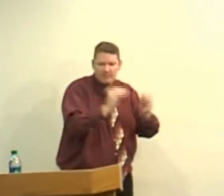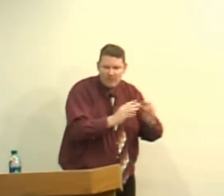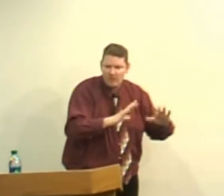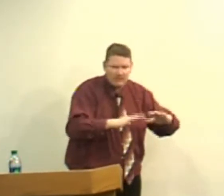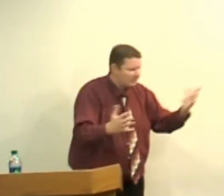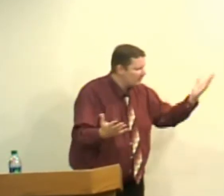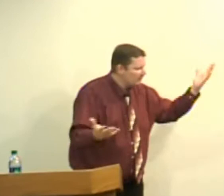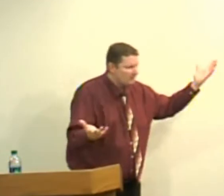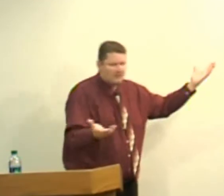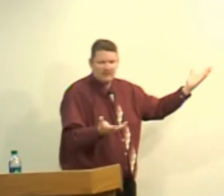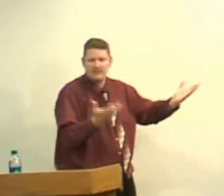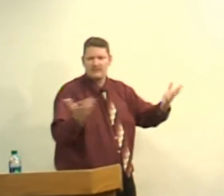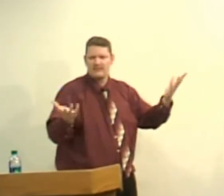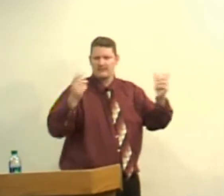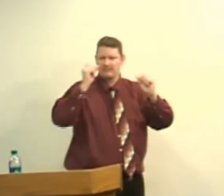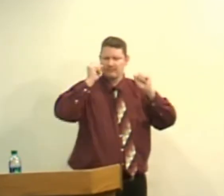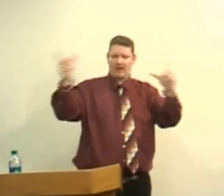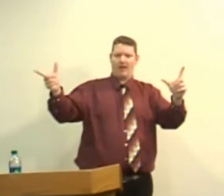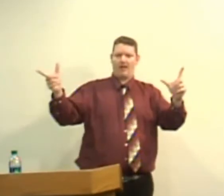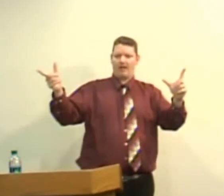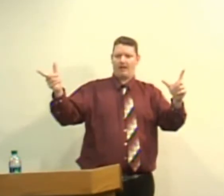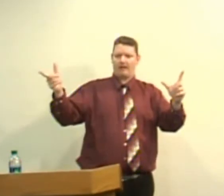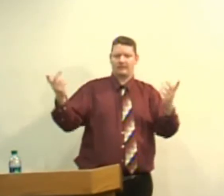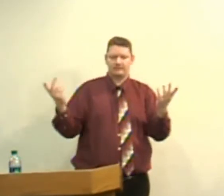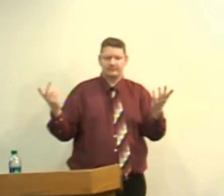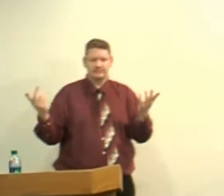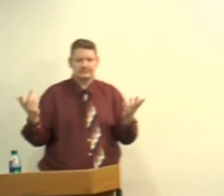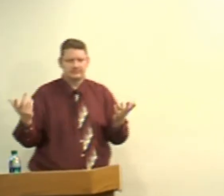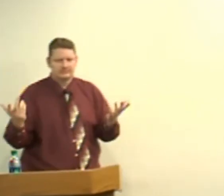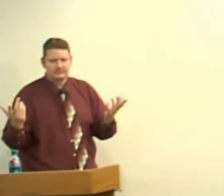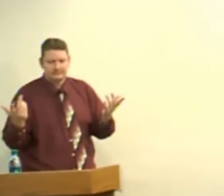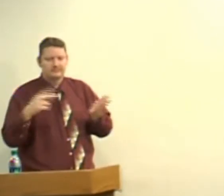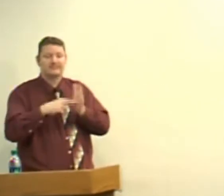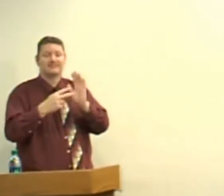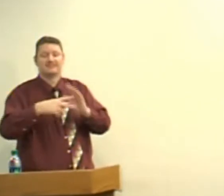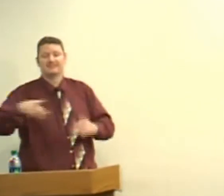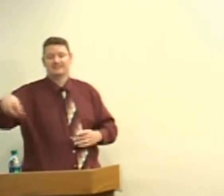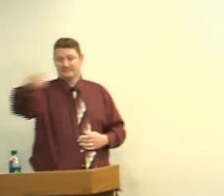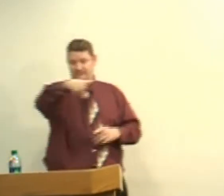you should still be involved, and you are not. They are surprised at you. You love it.